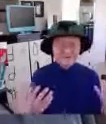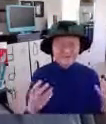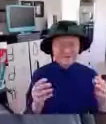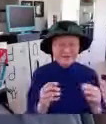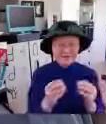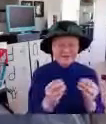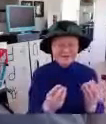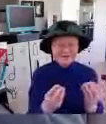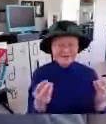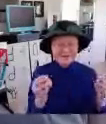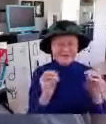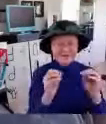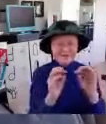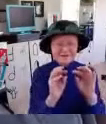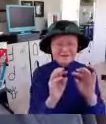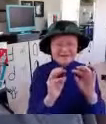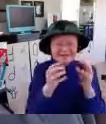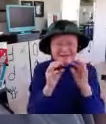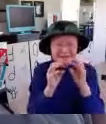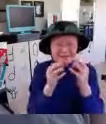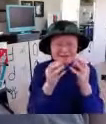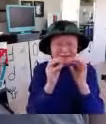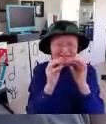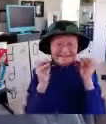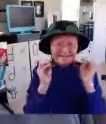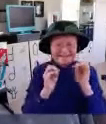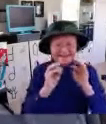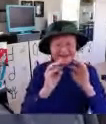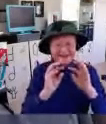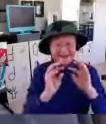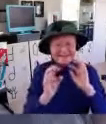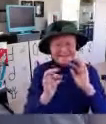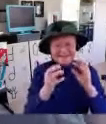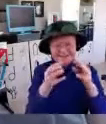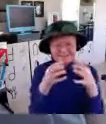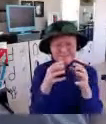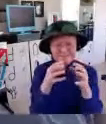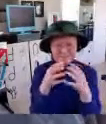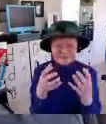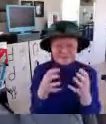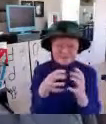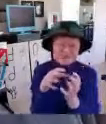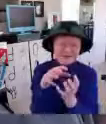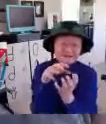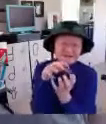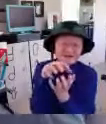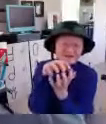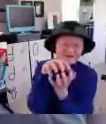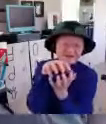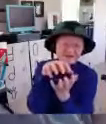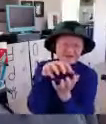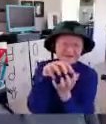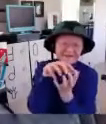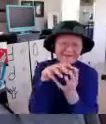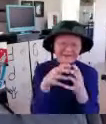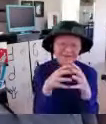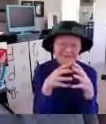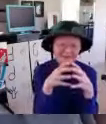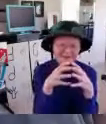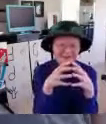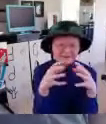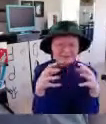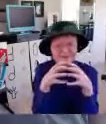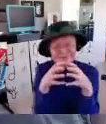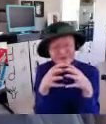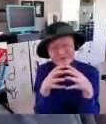and we get this into this nice little unit. And the symbols, they're almost like a little cluster, if you know what I mean, like a little universe